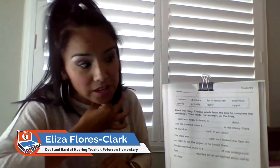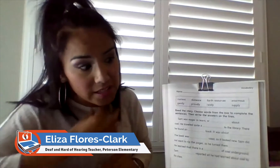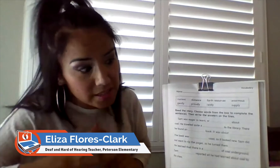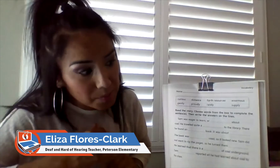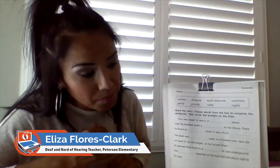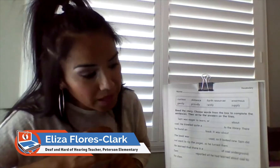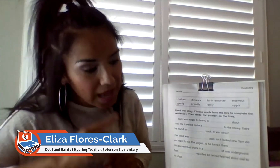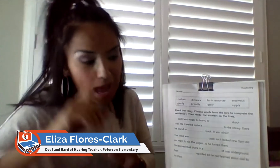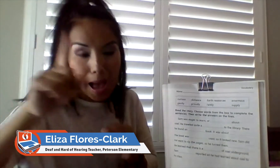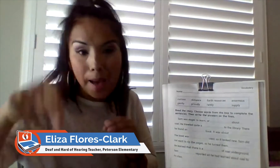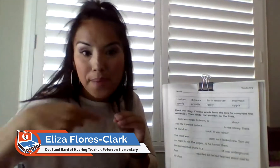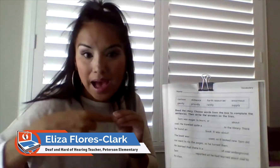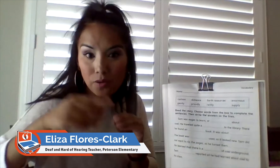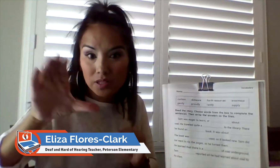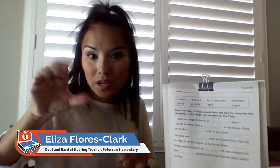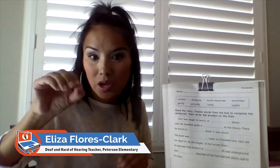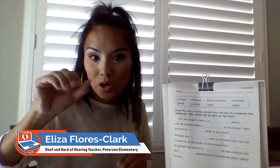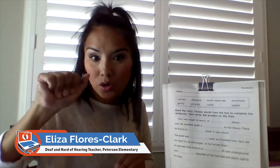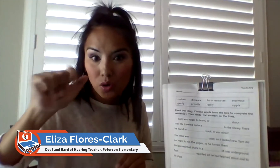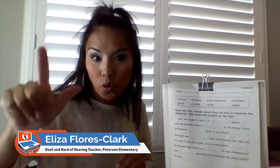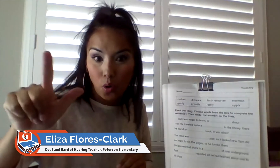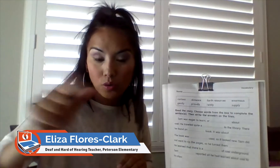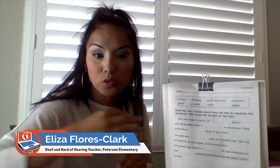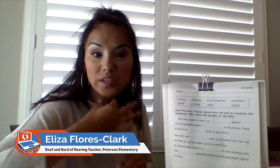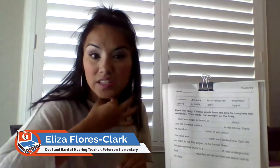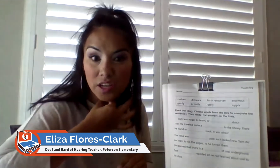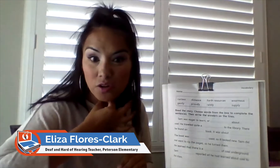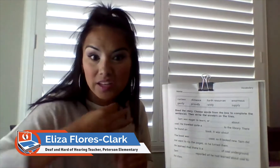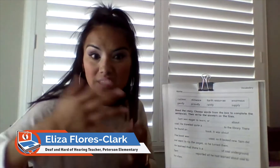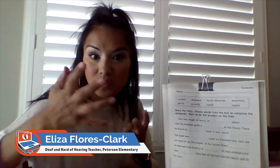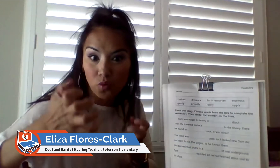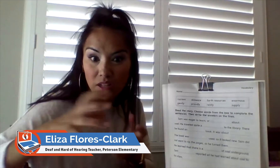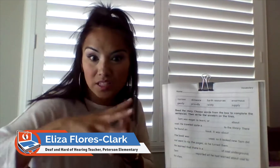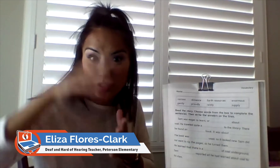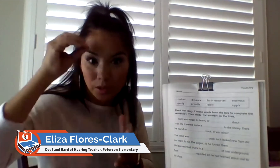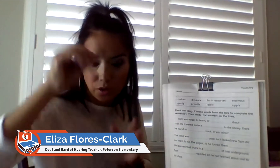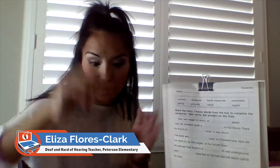curious about coal. So he's curious. He wants to learn.